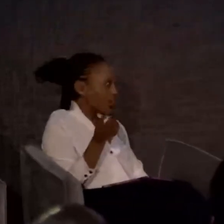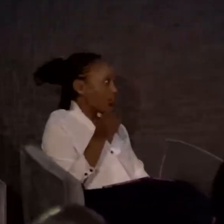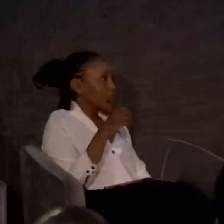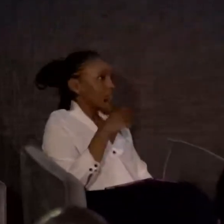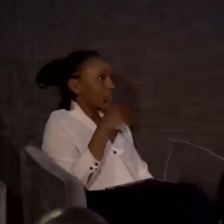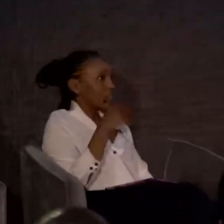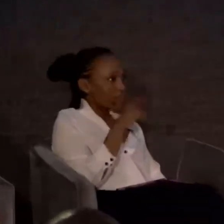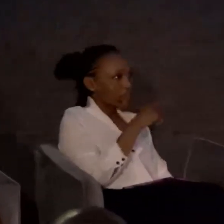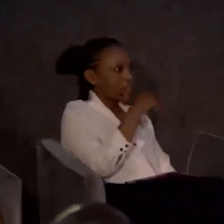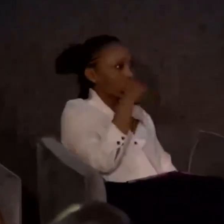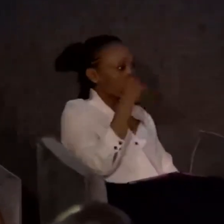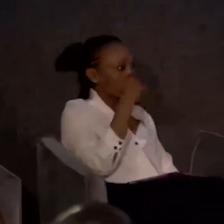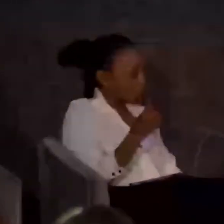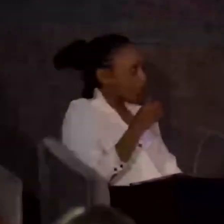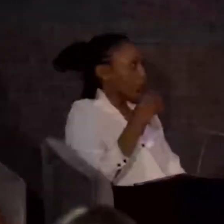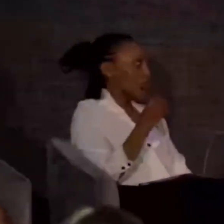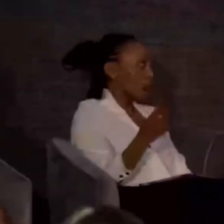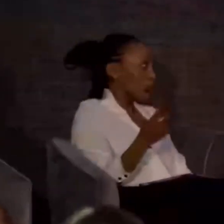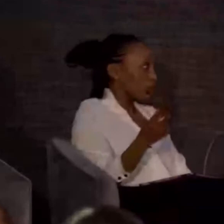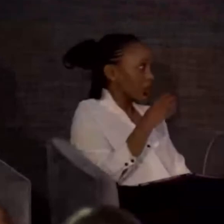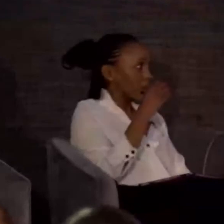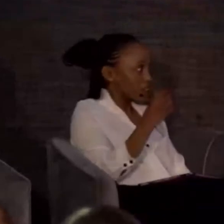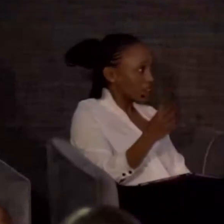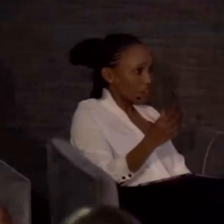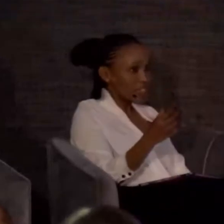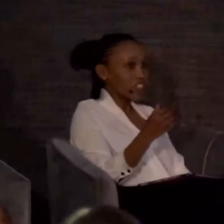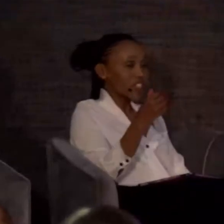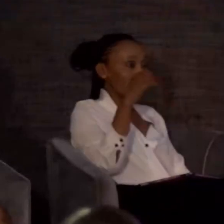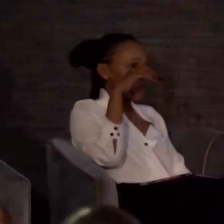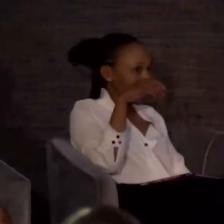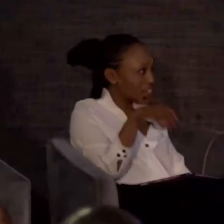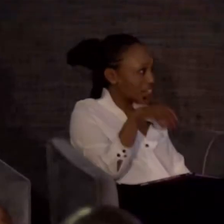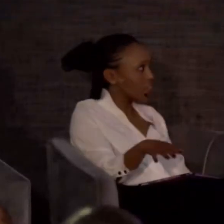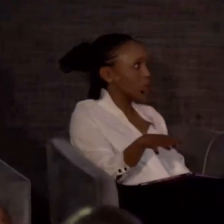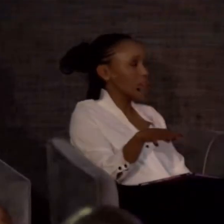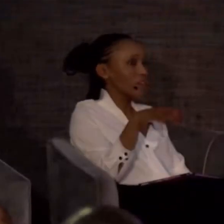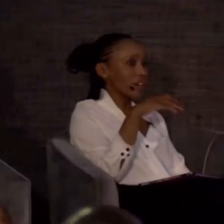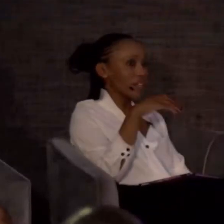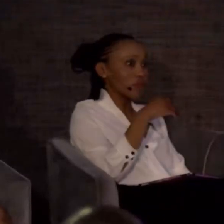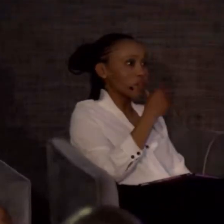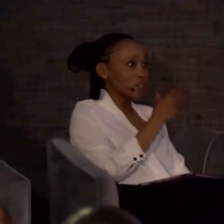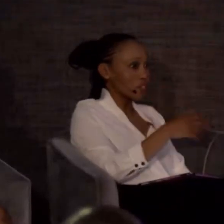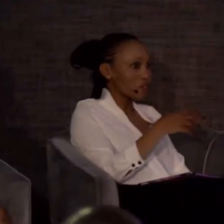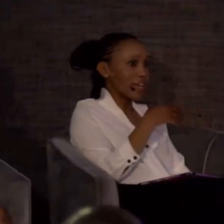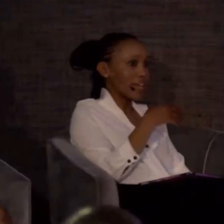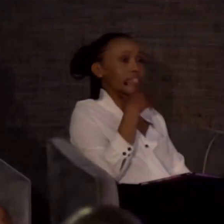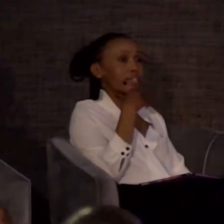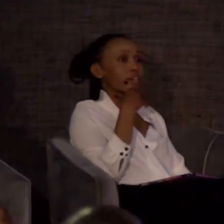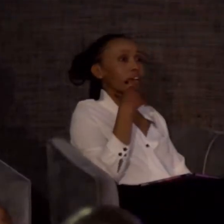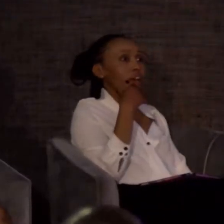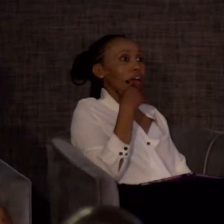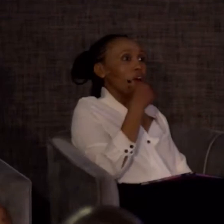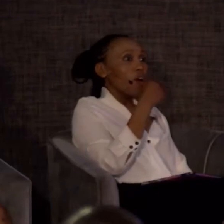culture that's driven from the top within the organization, that's well entrenched within the organization, because as you've rightly